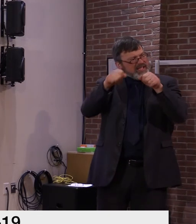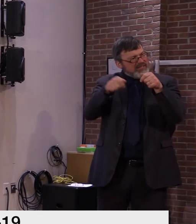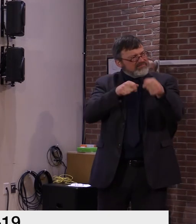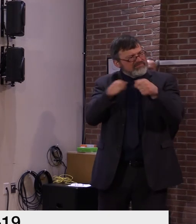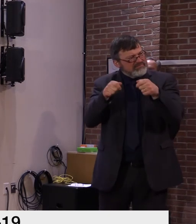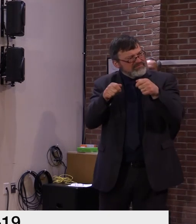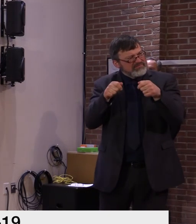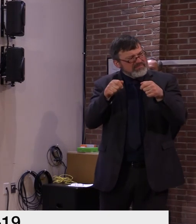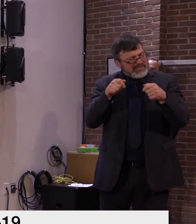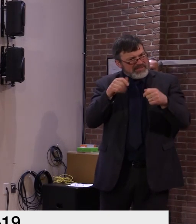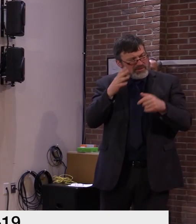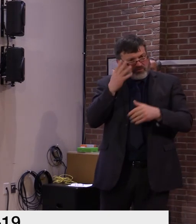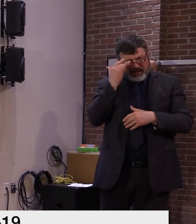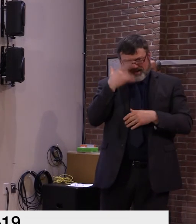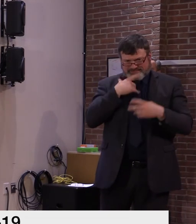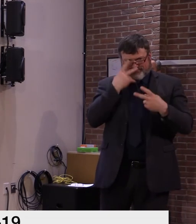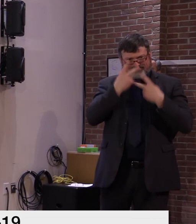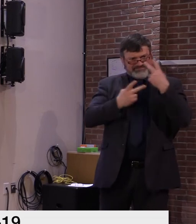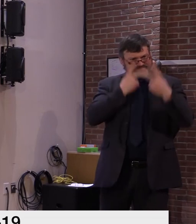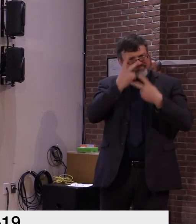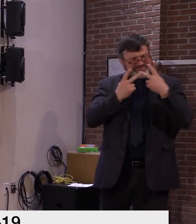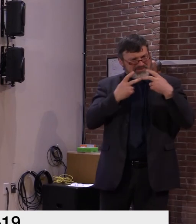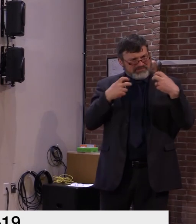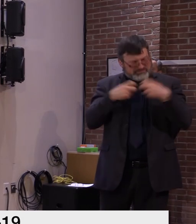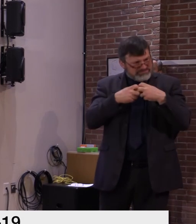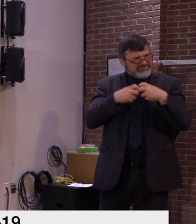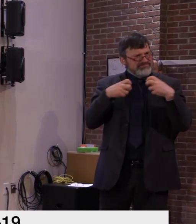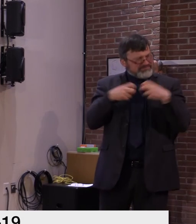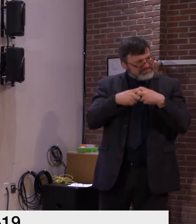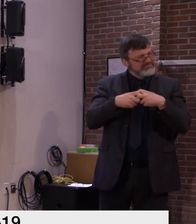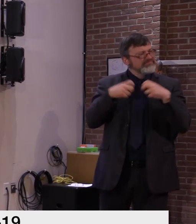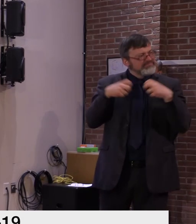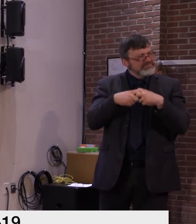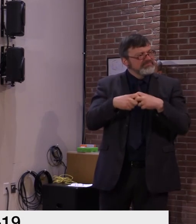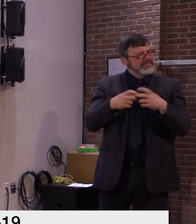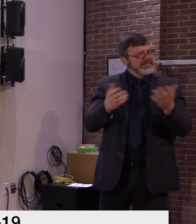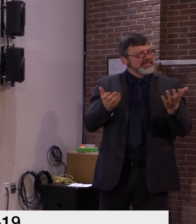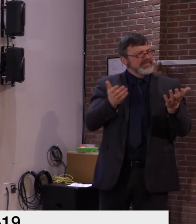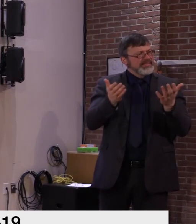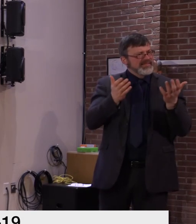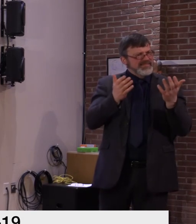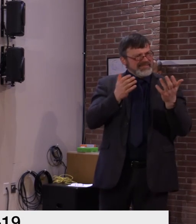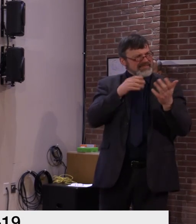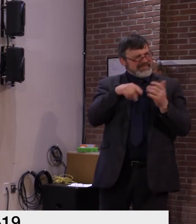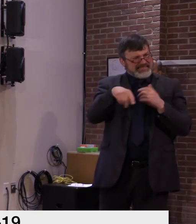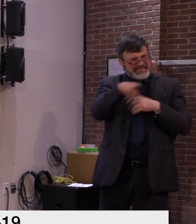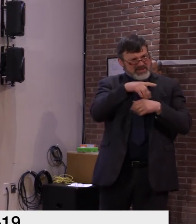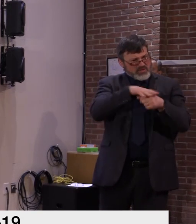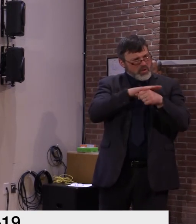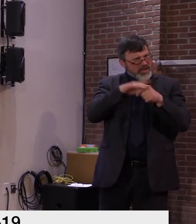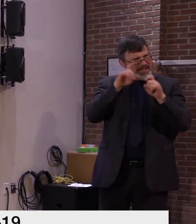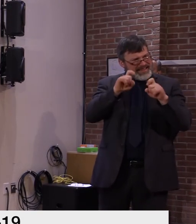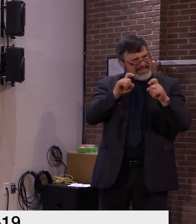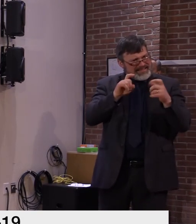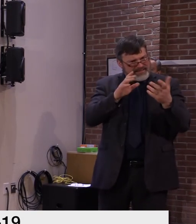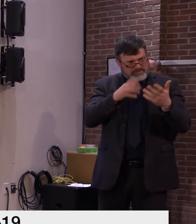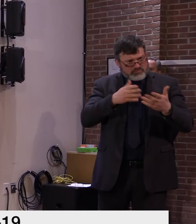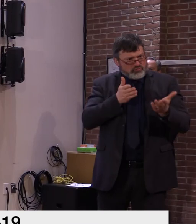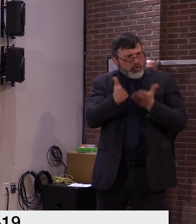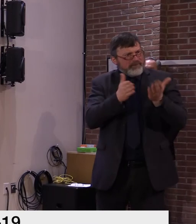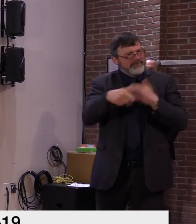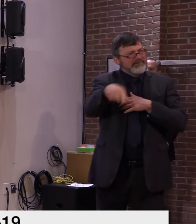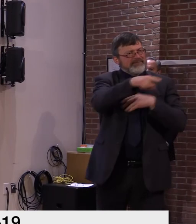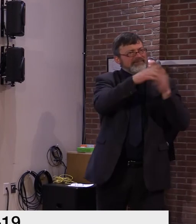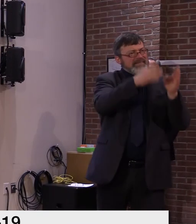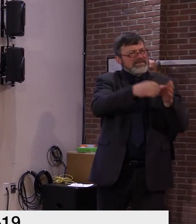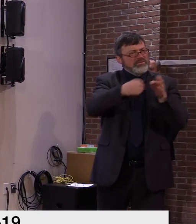everybody's individual needs, especially as more people have been brought through the hotel